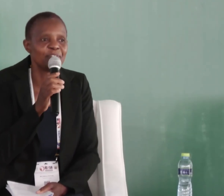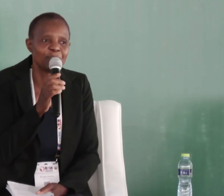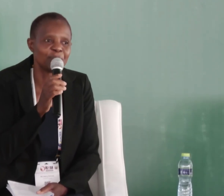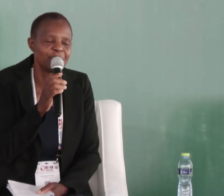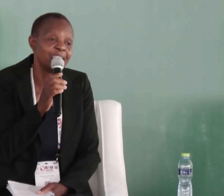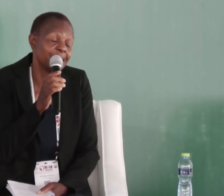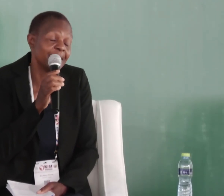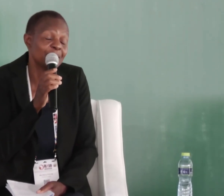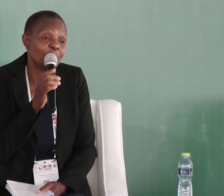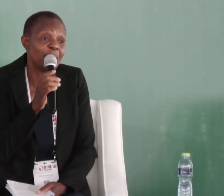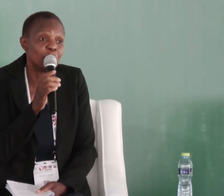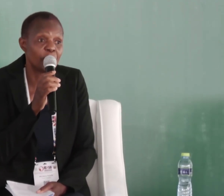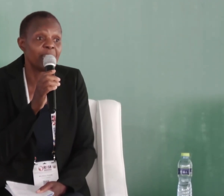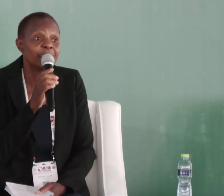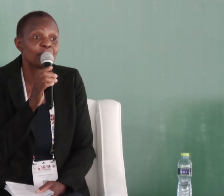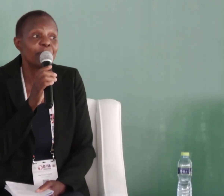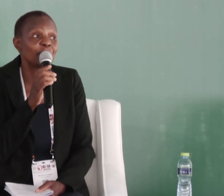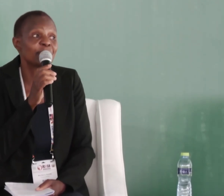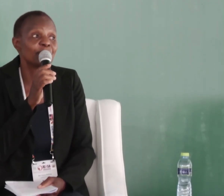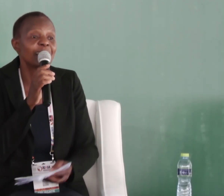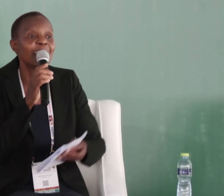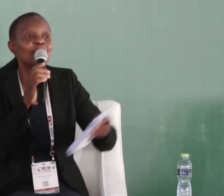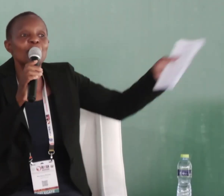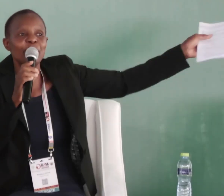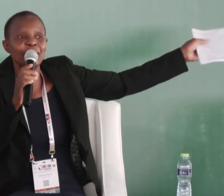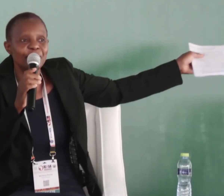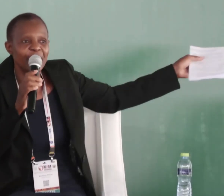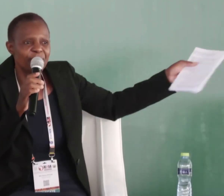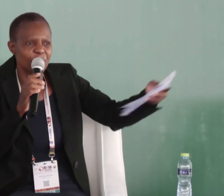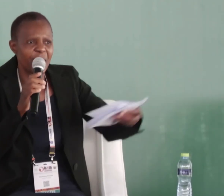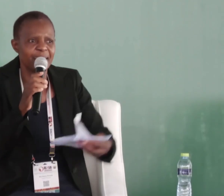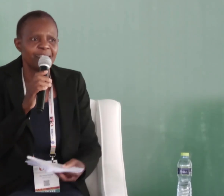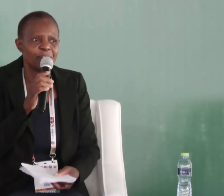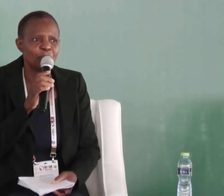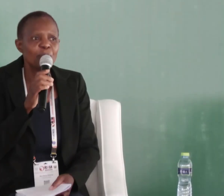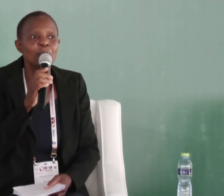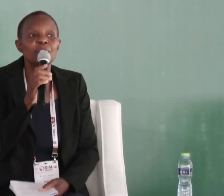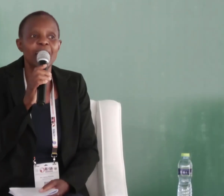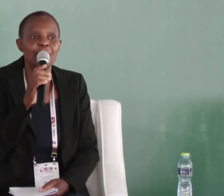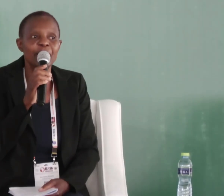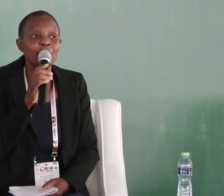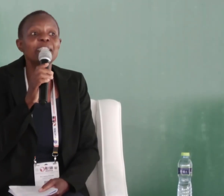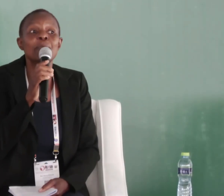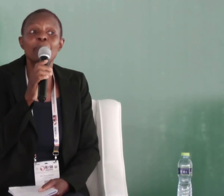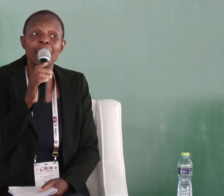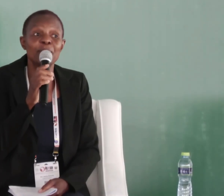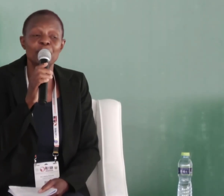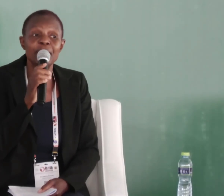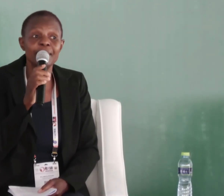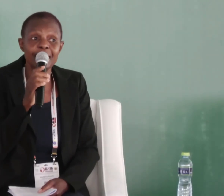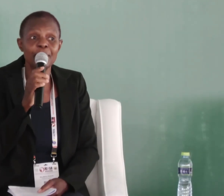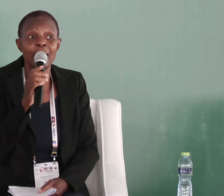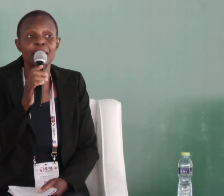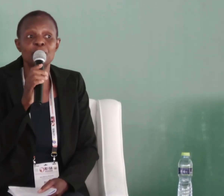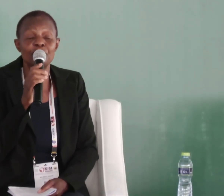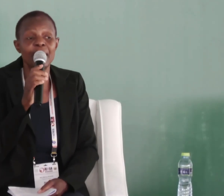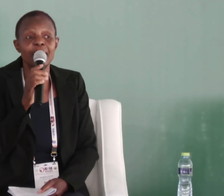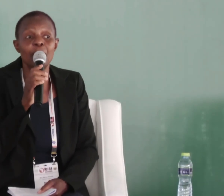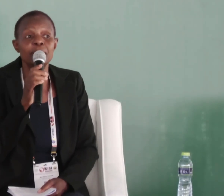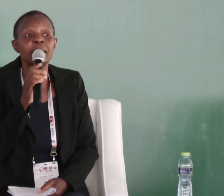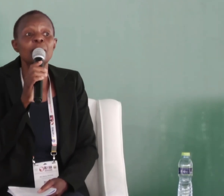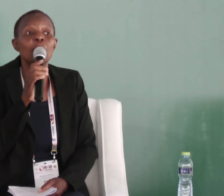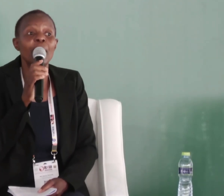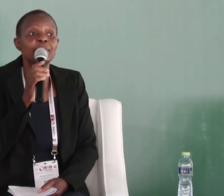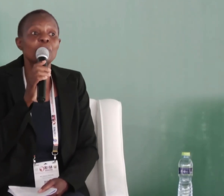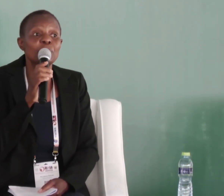incentive of, he gets $1. So it was not like open to everyone who could come. It was a pilot. We really wanted to find